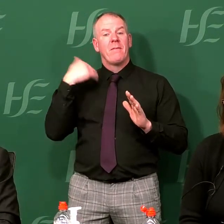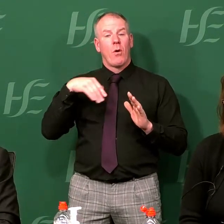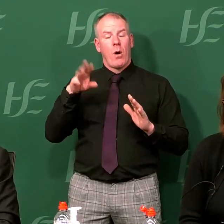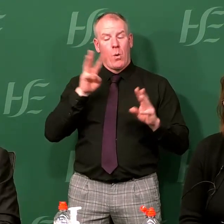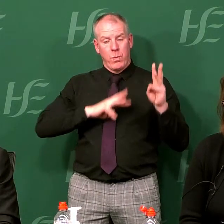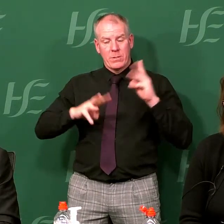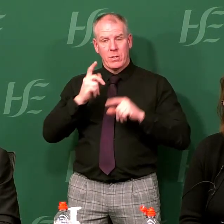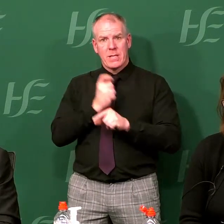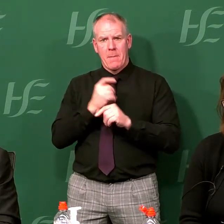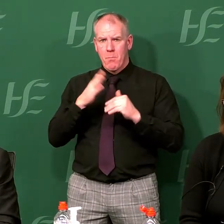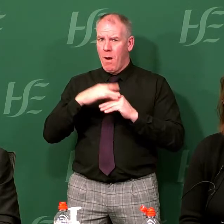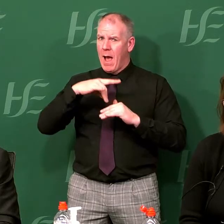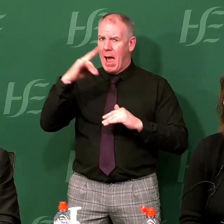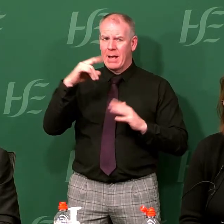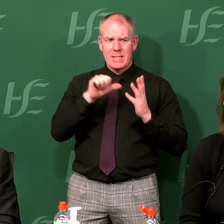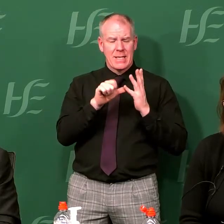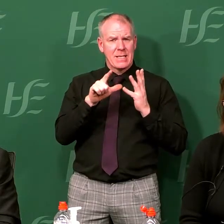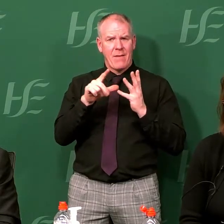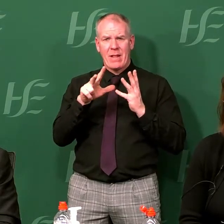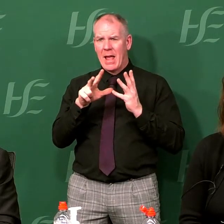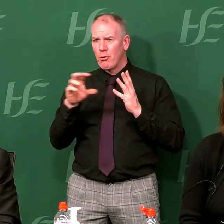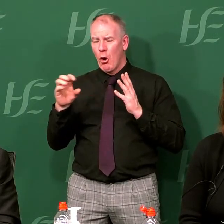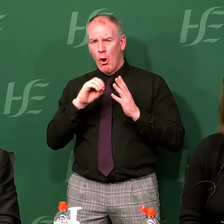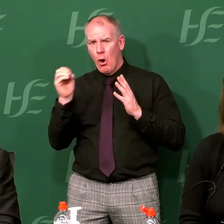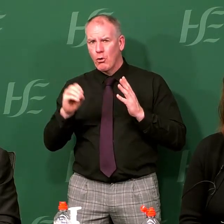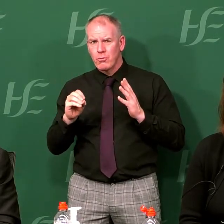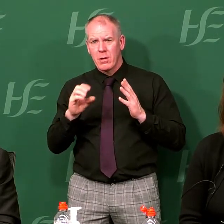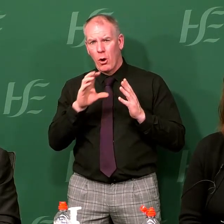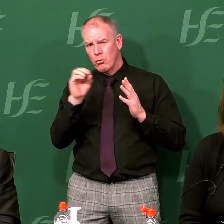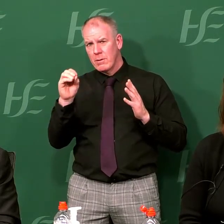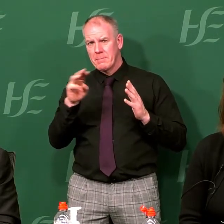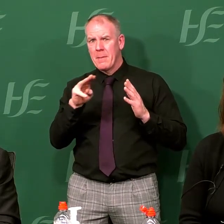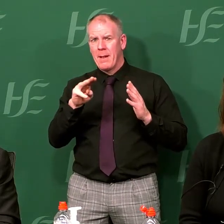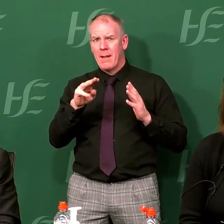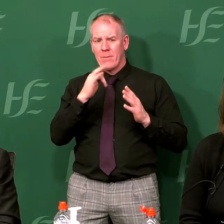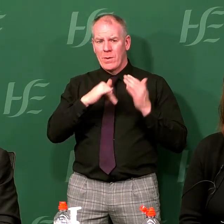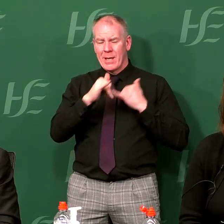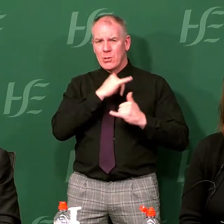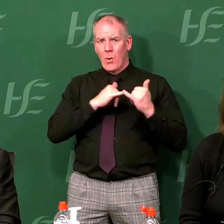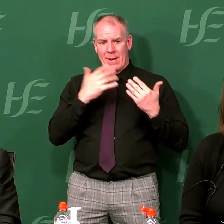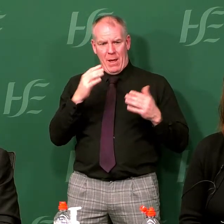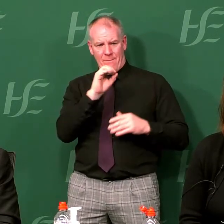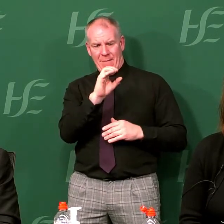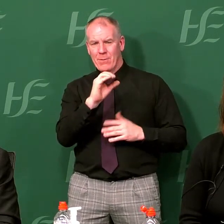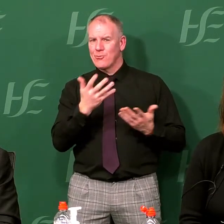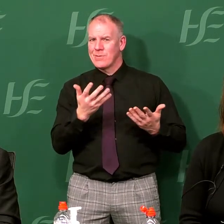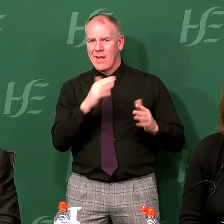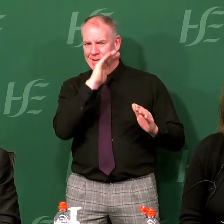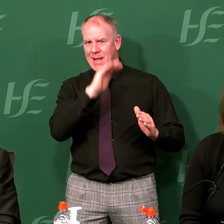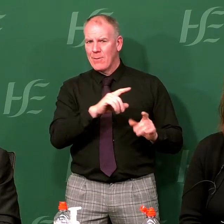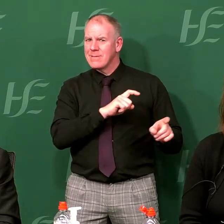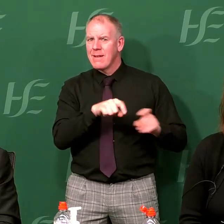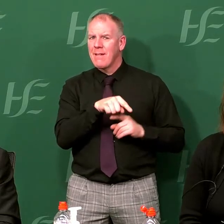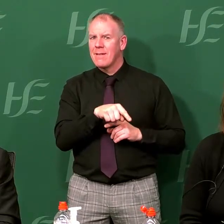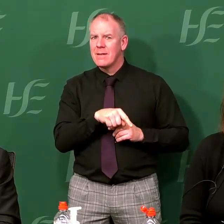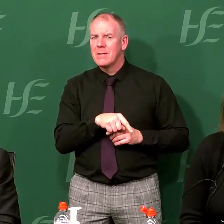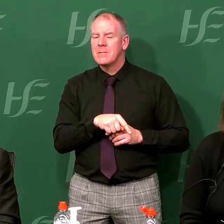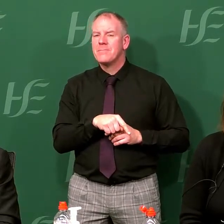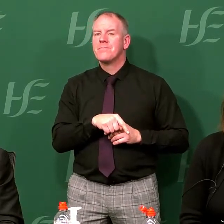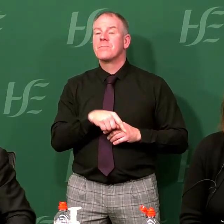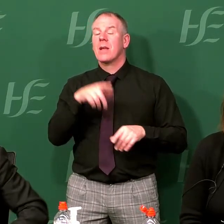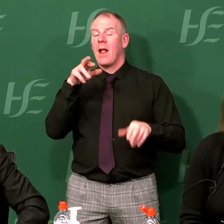winters, it was much higher. We're up to 600, over 700 a couple of years ago. And I think that is something that it's a bit like the